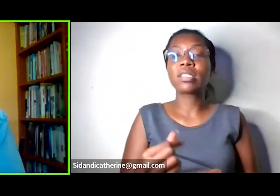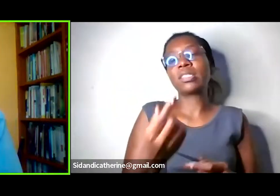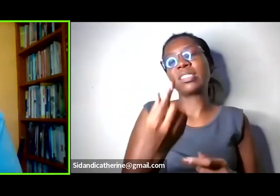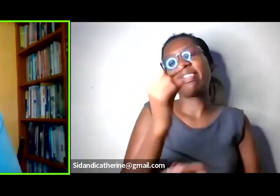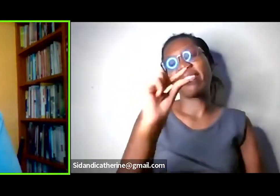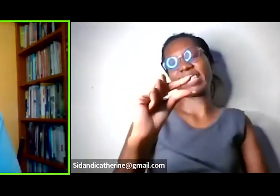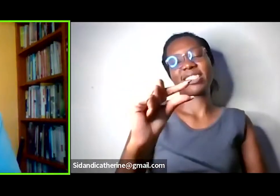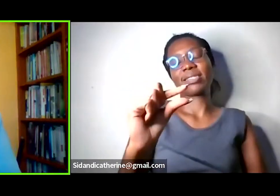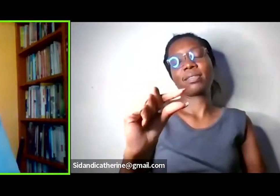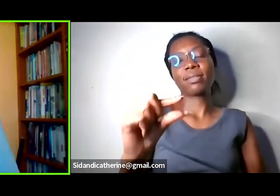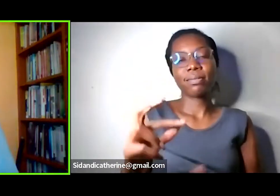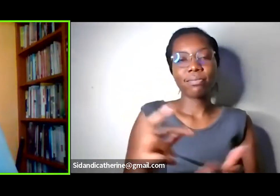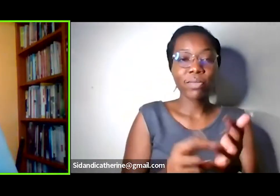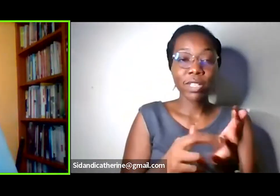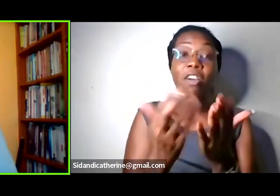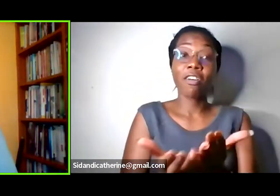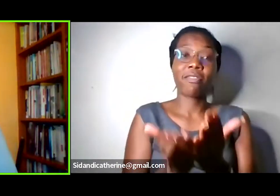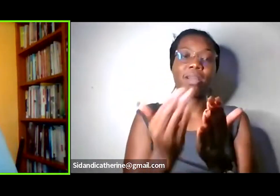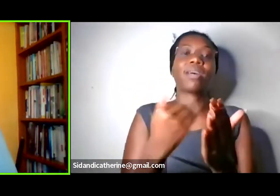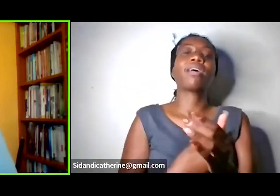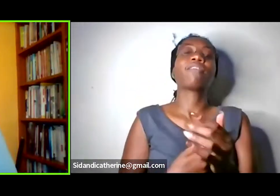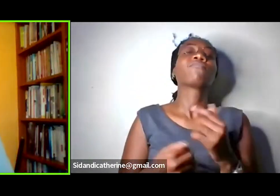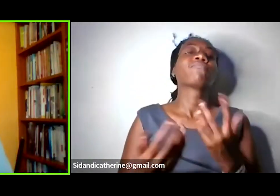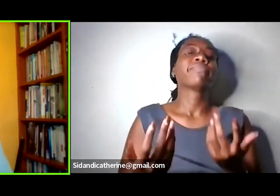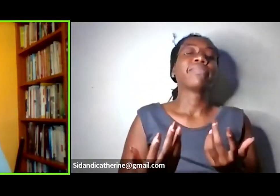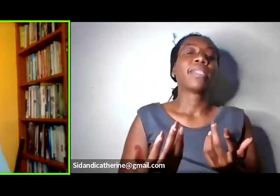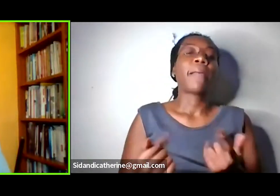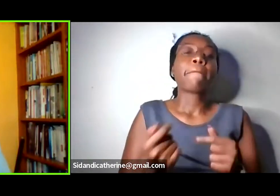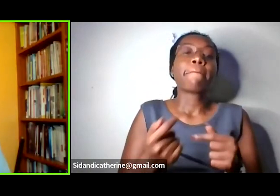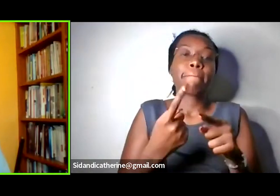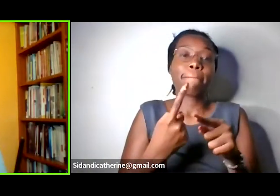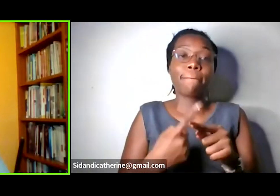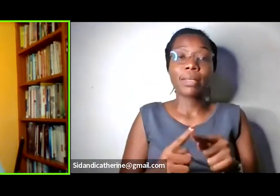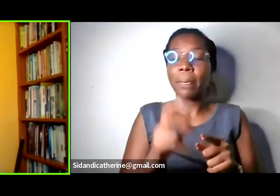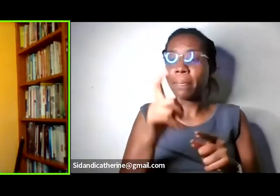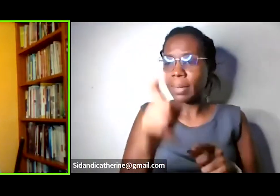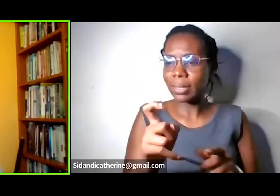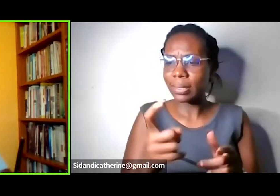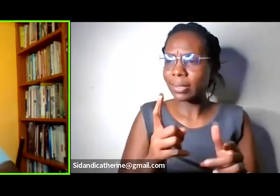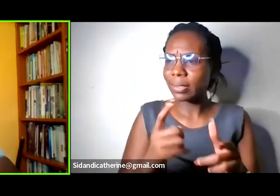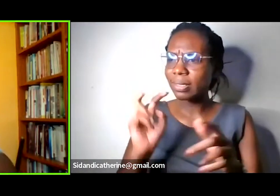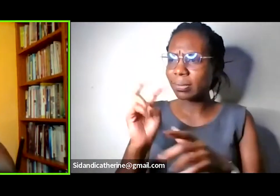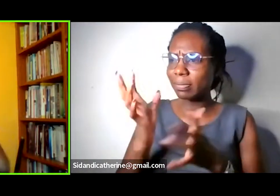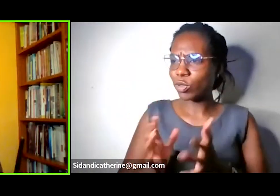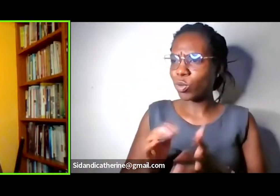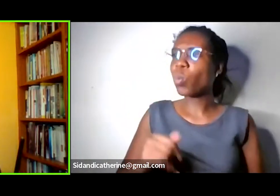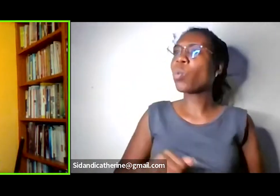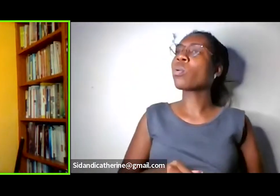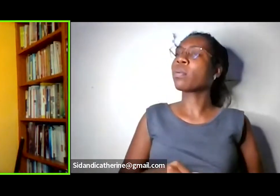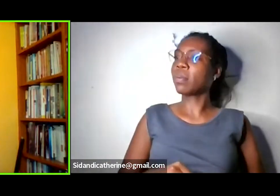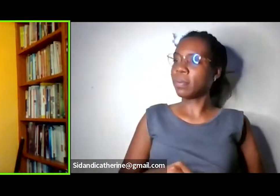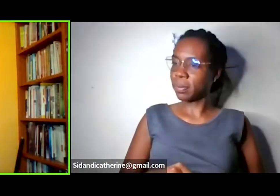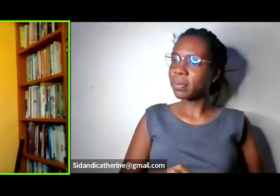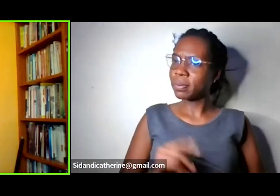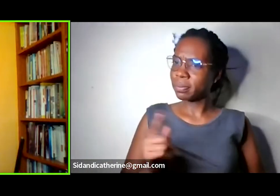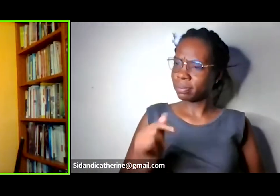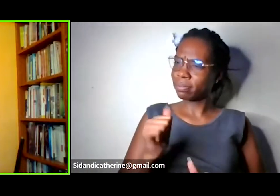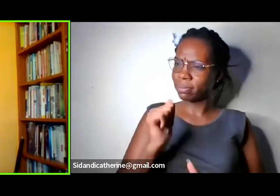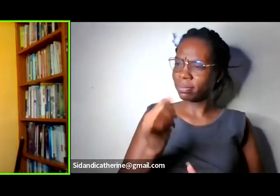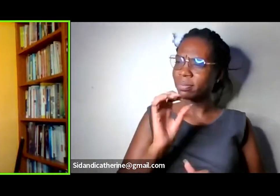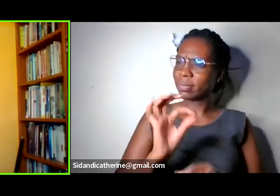the value must be bigger than the price you're asking for. That's what makes it an offer. So are you able